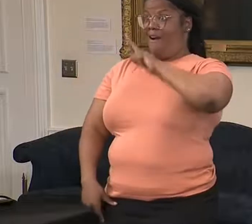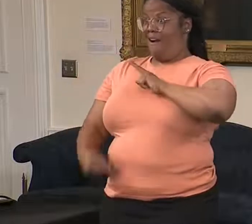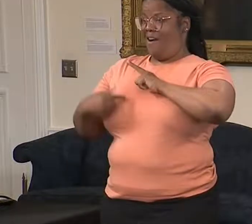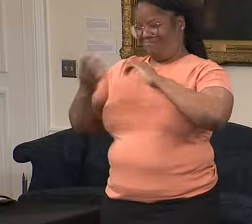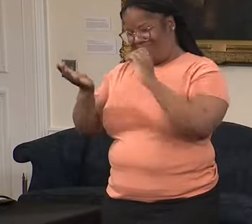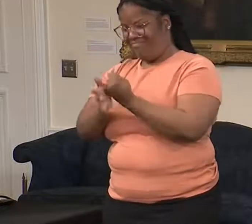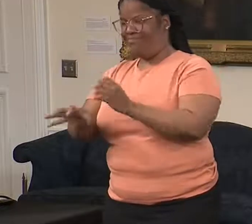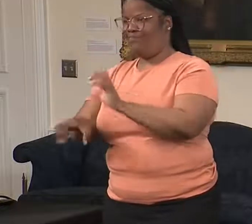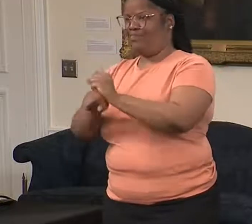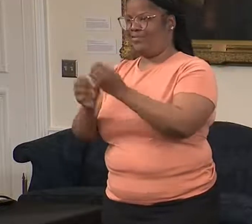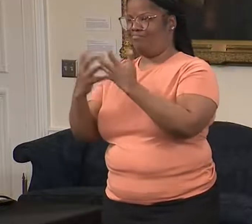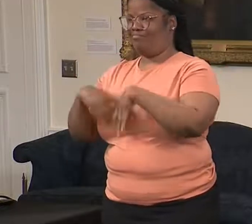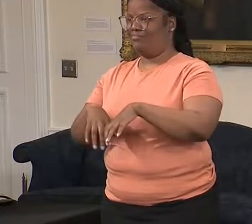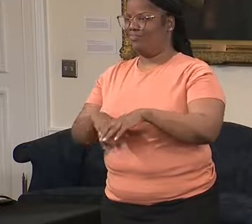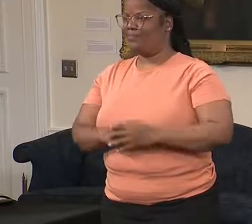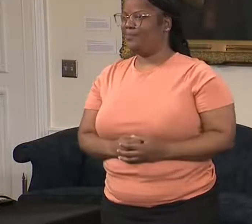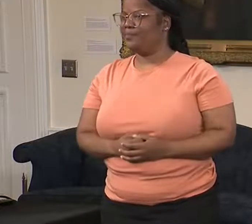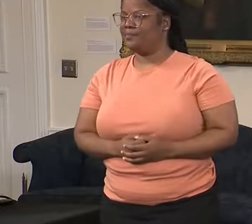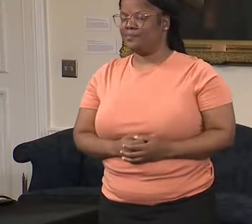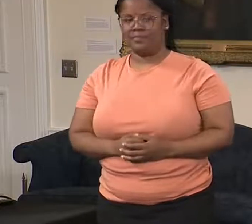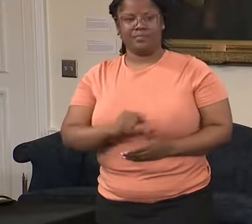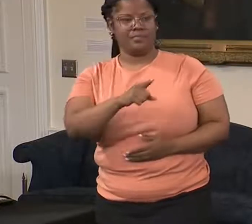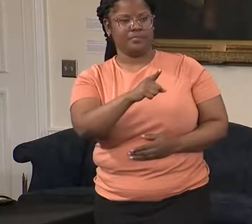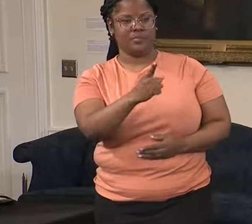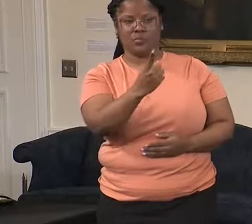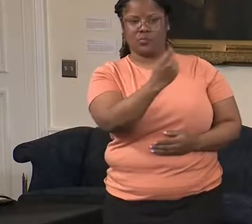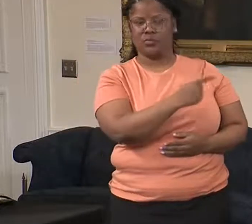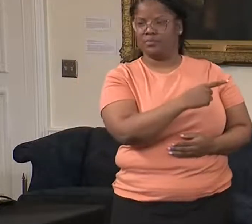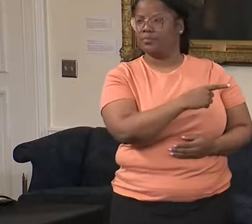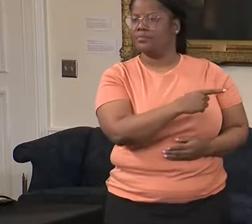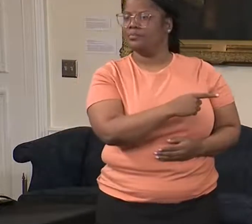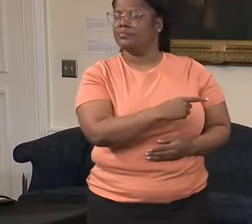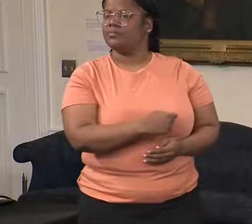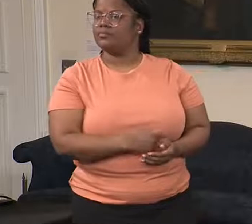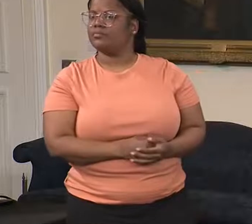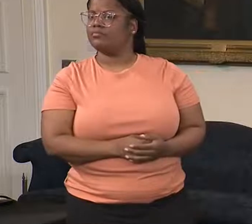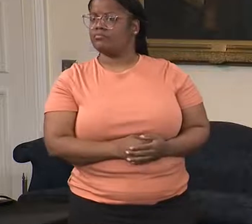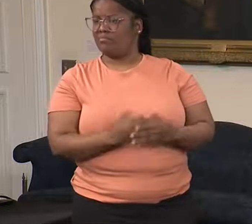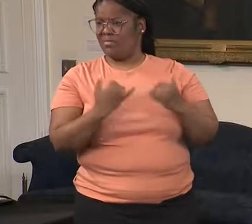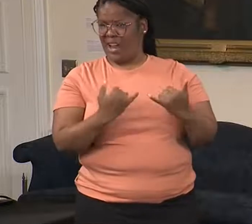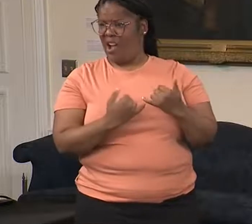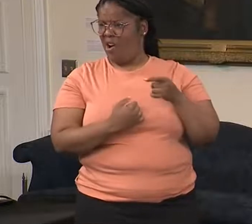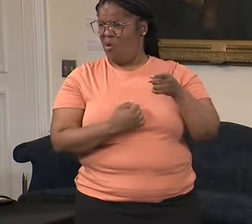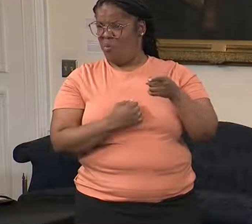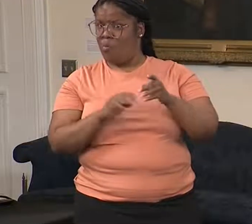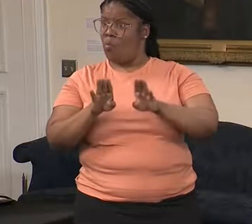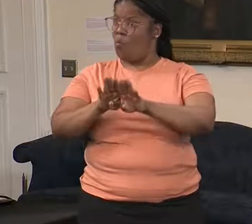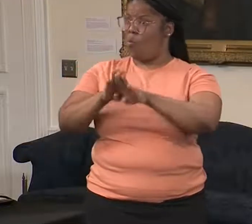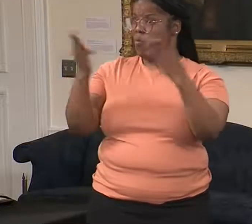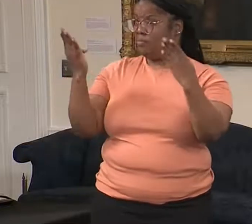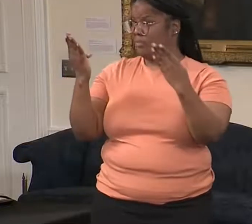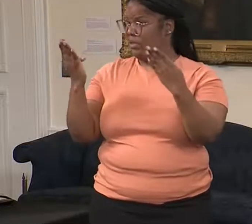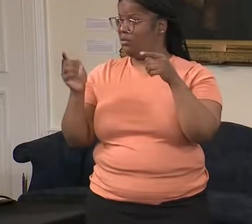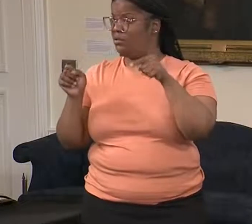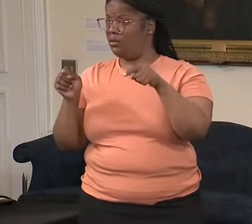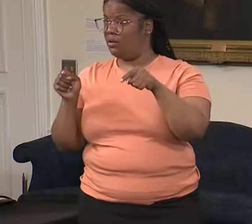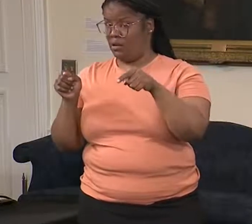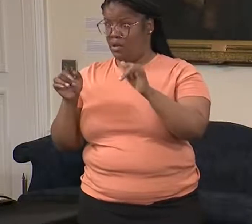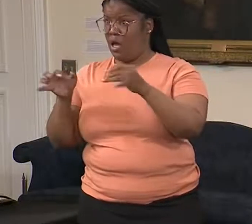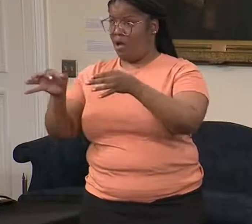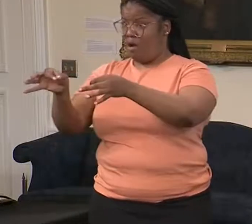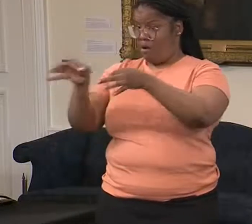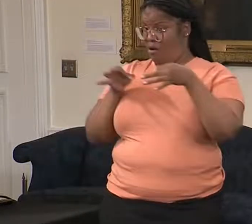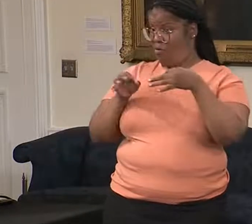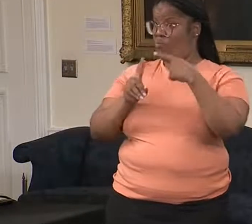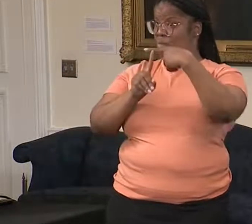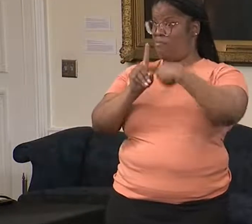vaccinated. Governor, you're opening up the state fully to vaccinations nearly a month ahead of